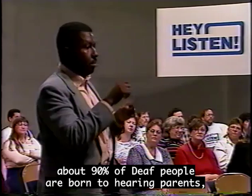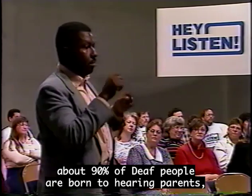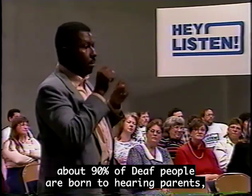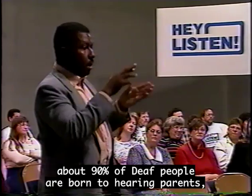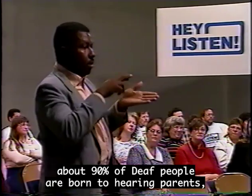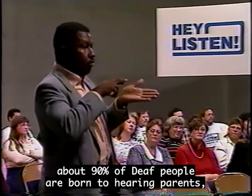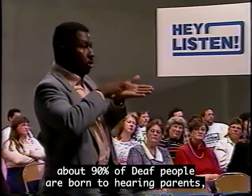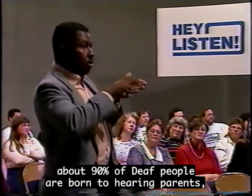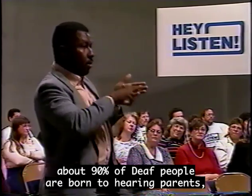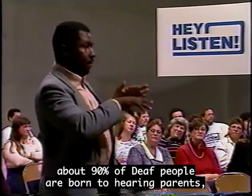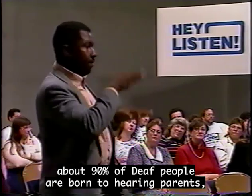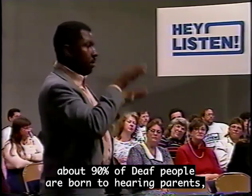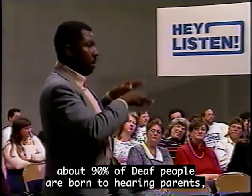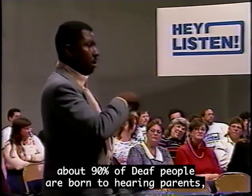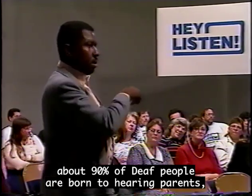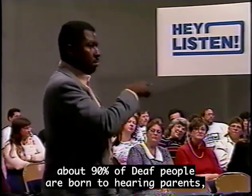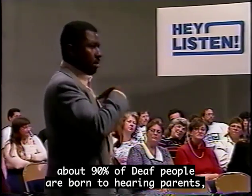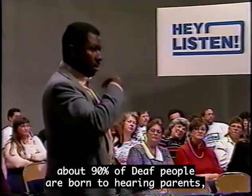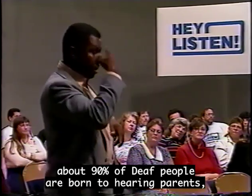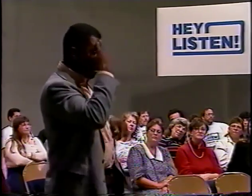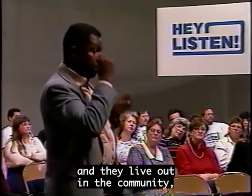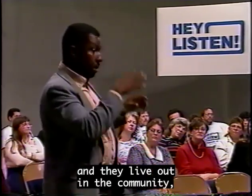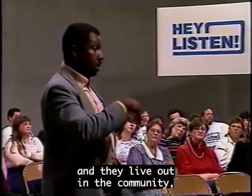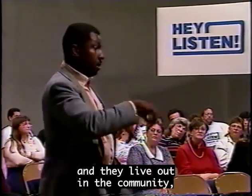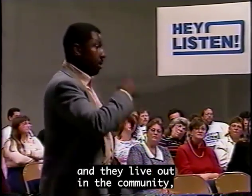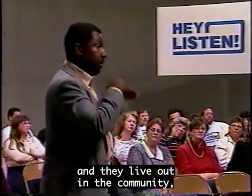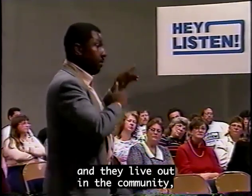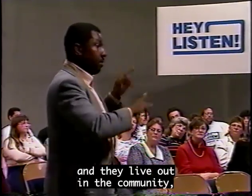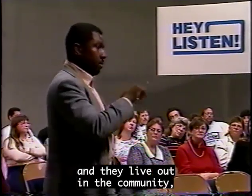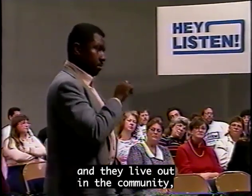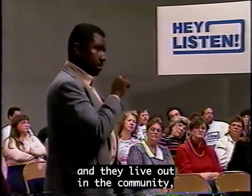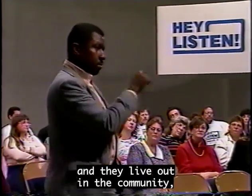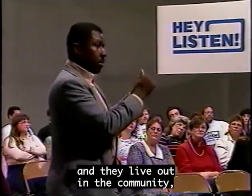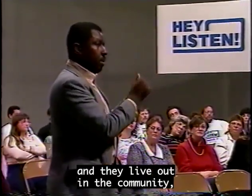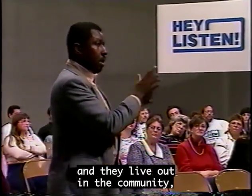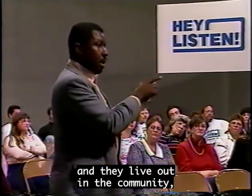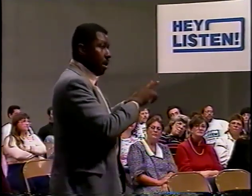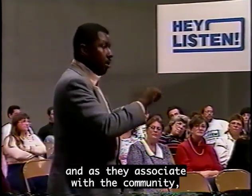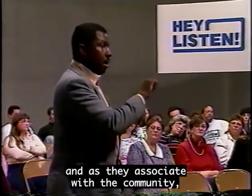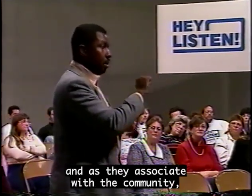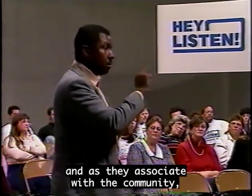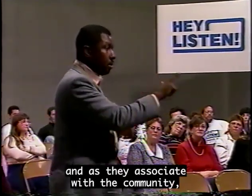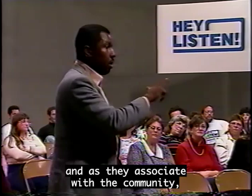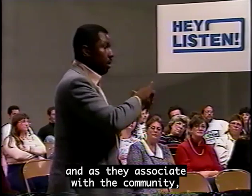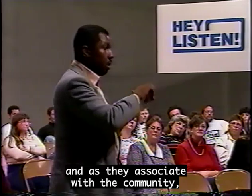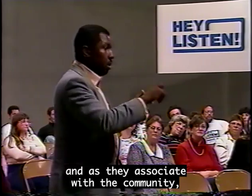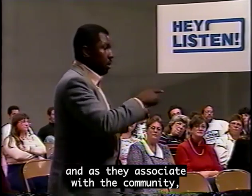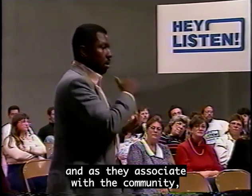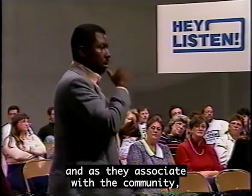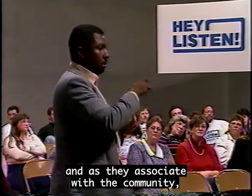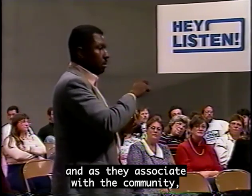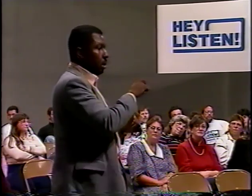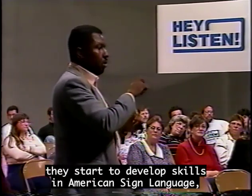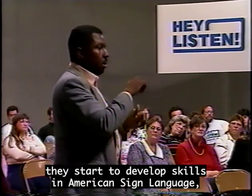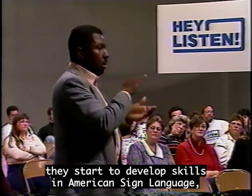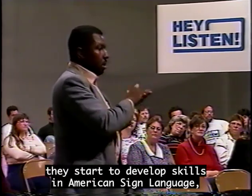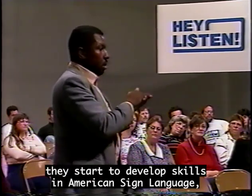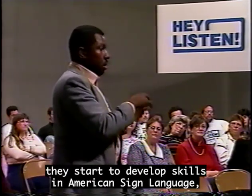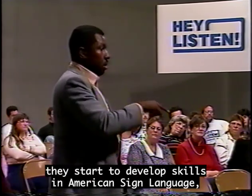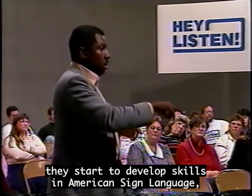about 90% of deaf people are born to hearing parents, and they live out in the community. And as they associate with the community, they start to develop